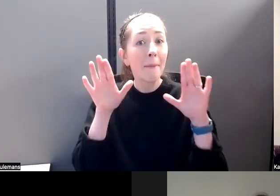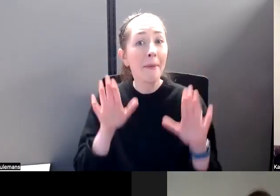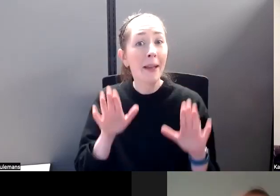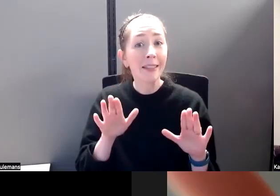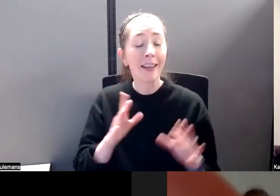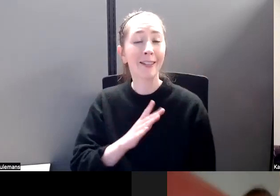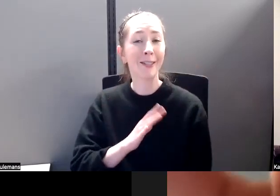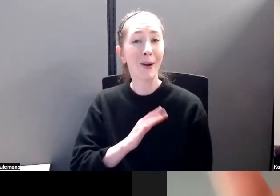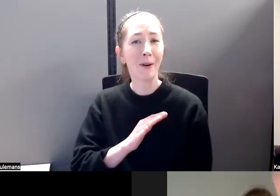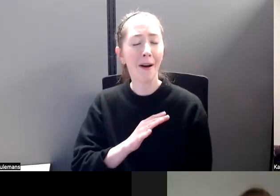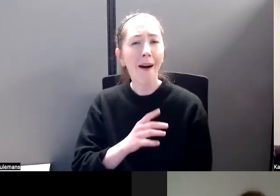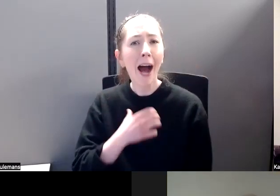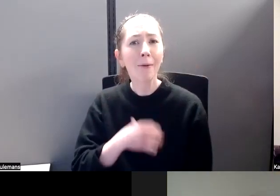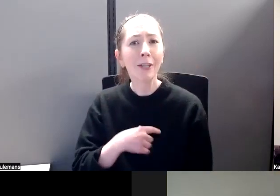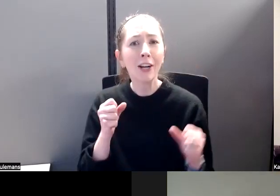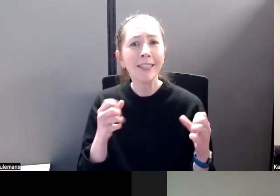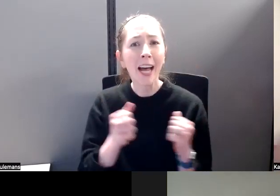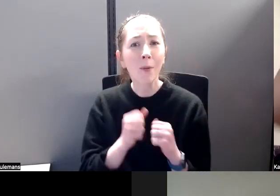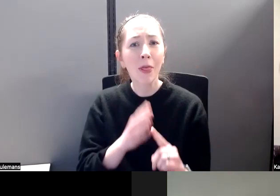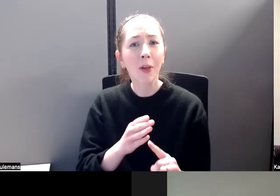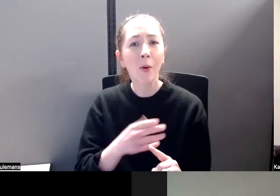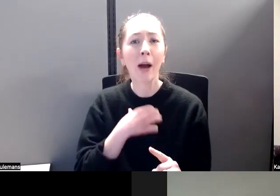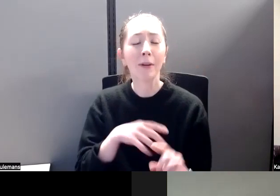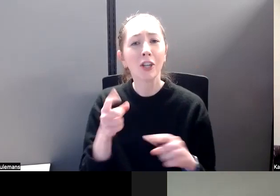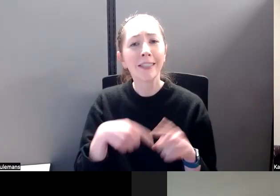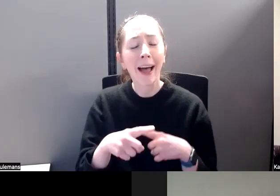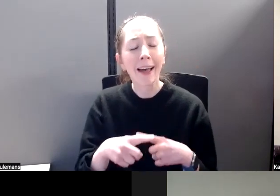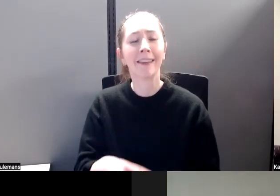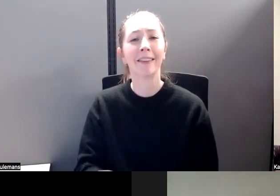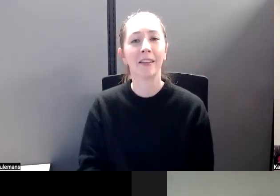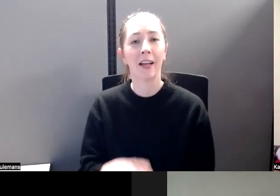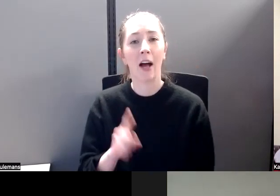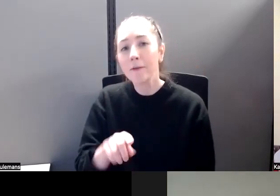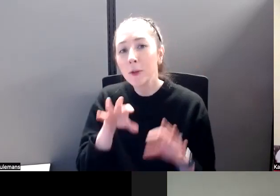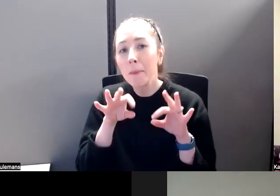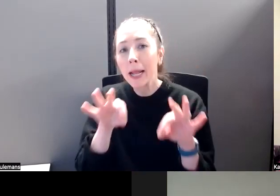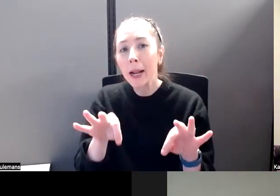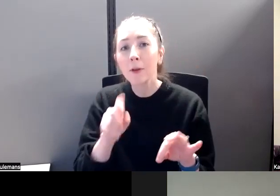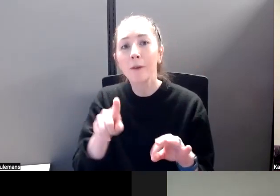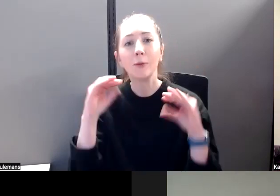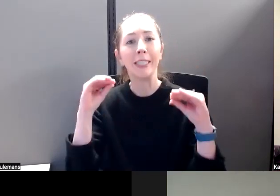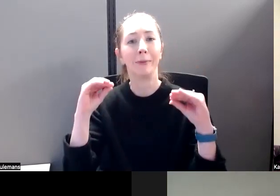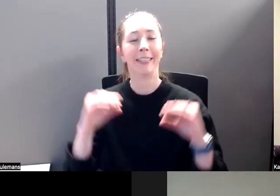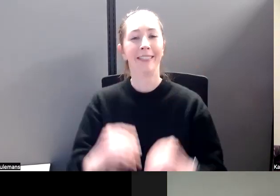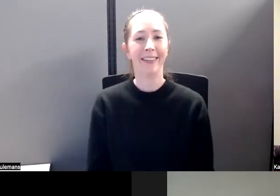So cool. God, I wish I could sign. It's something I wish I could do. I'm going to have to learn. You'll have to teach me.